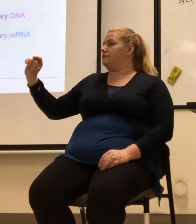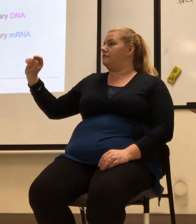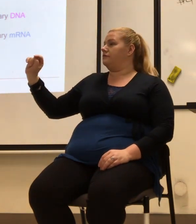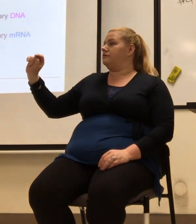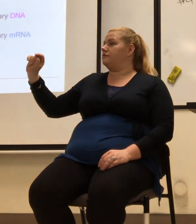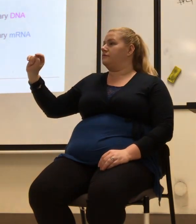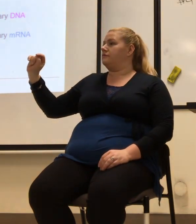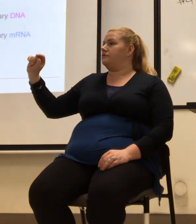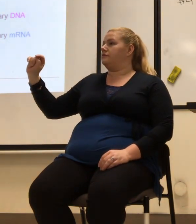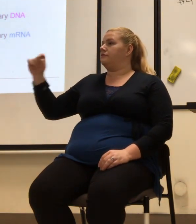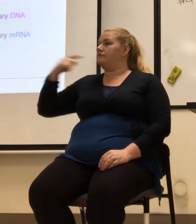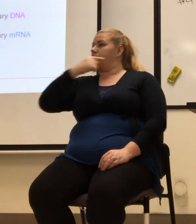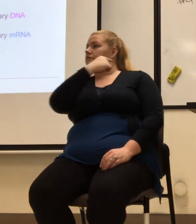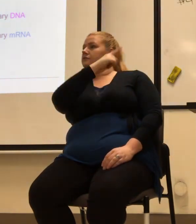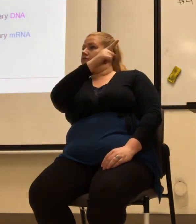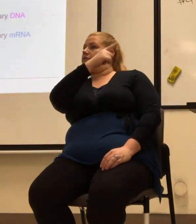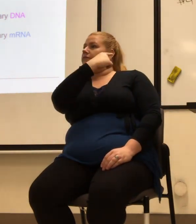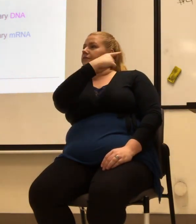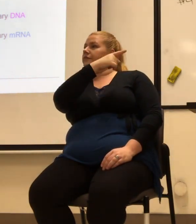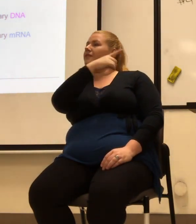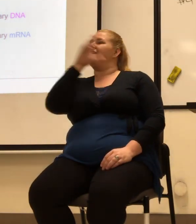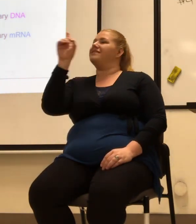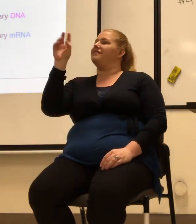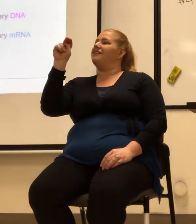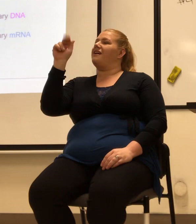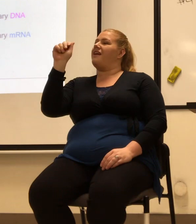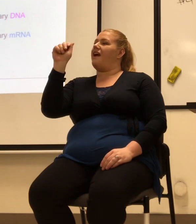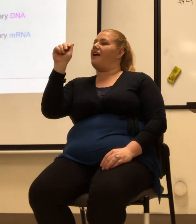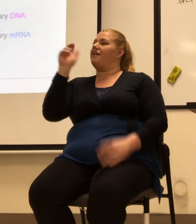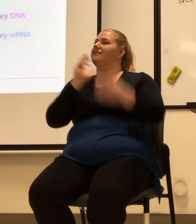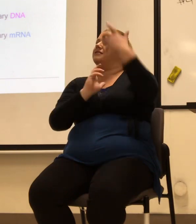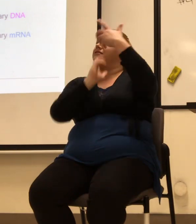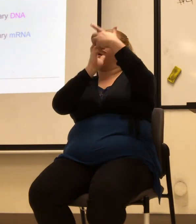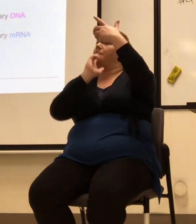There you go. Okay? This is DNA template.